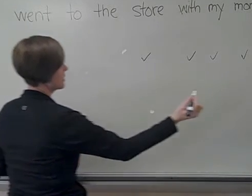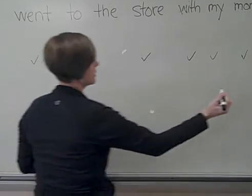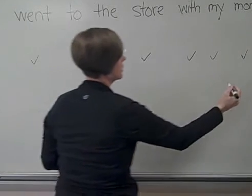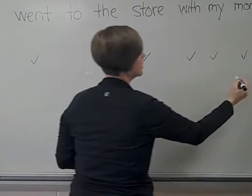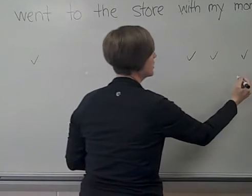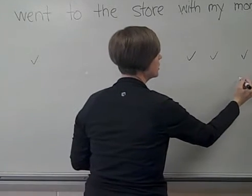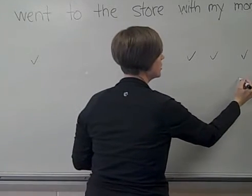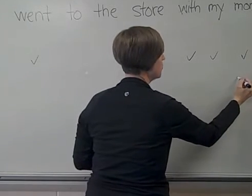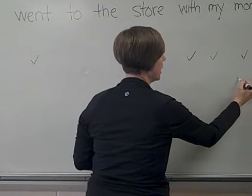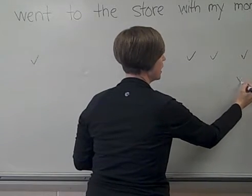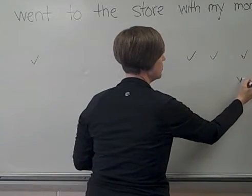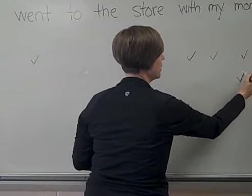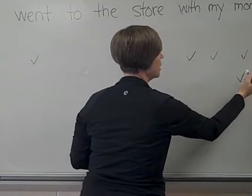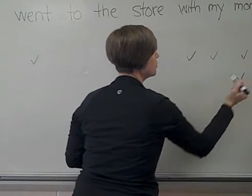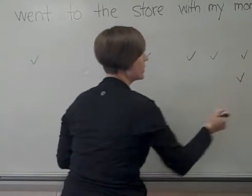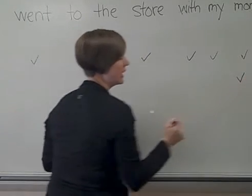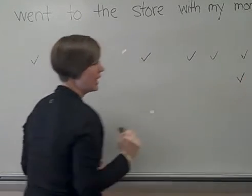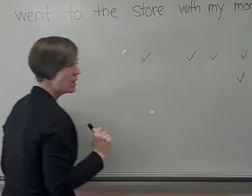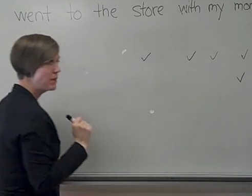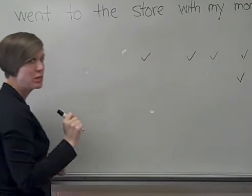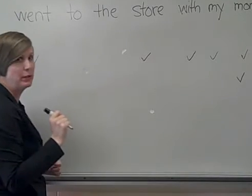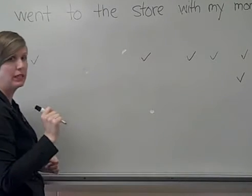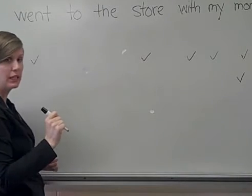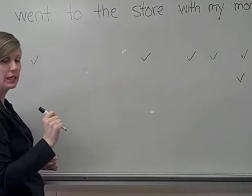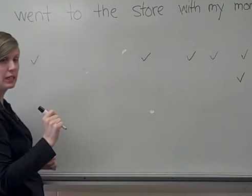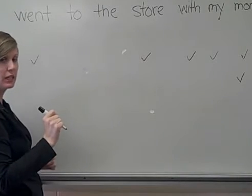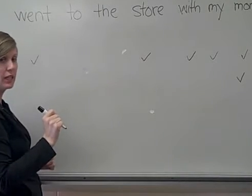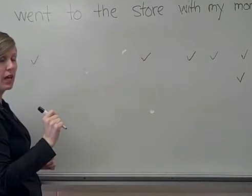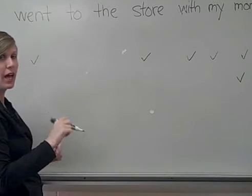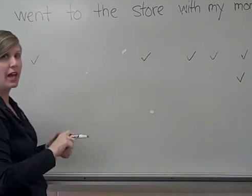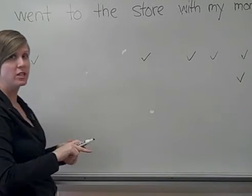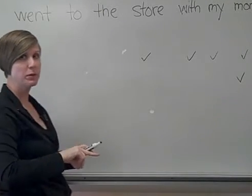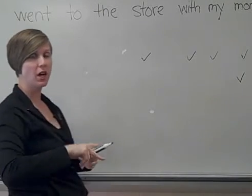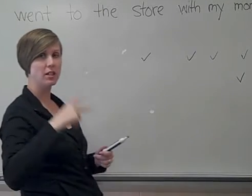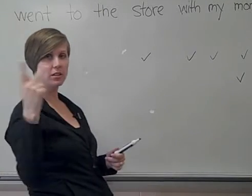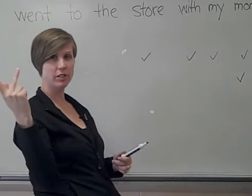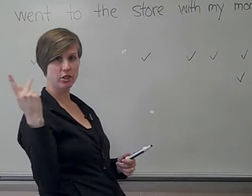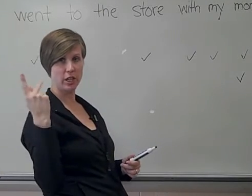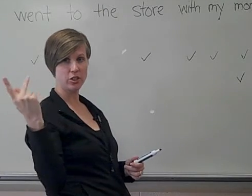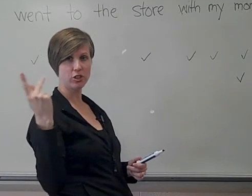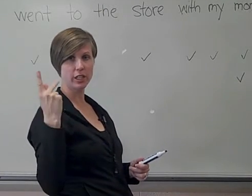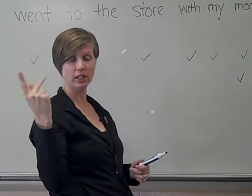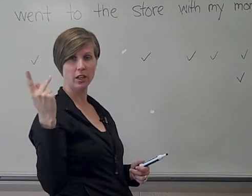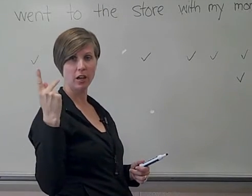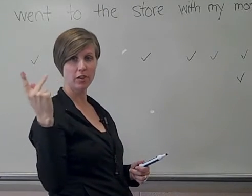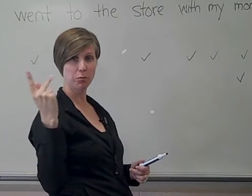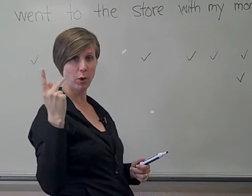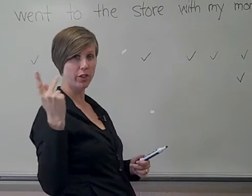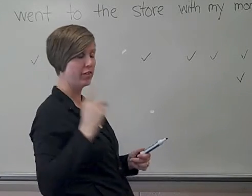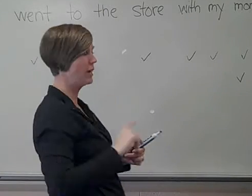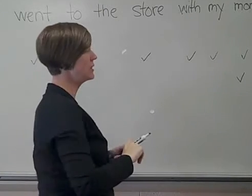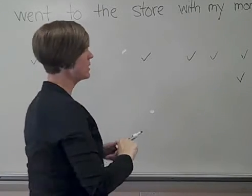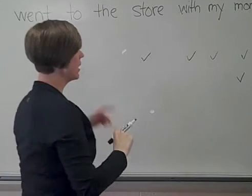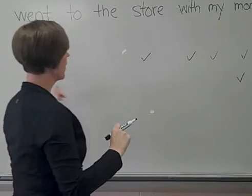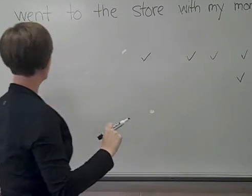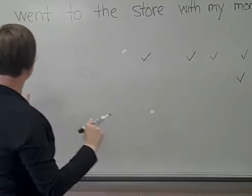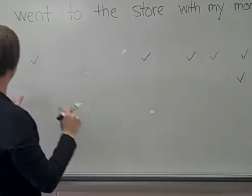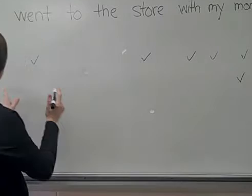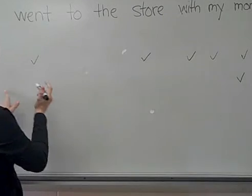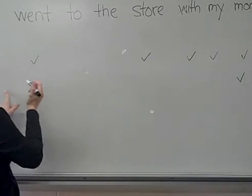signs Mom, but that came at the beginning, and because of the gesturing of the both of us, that takes